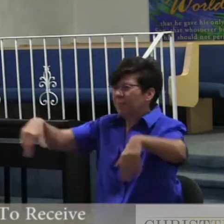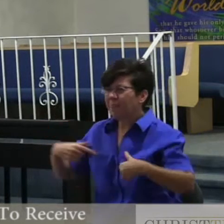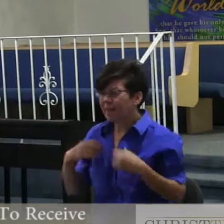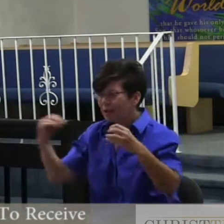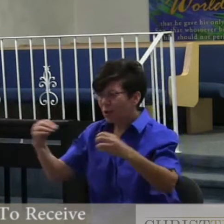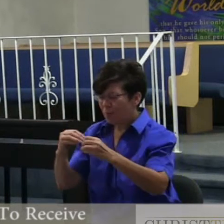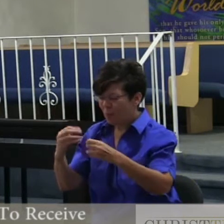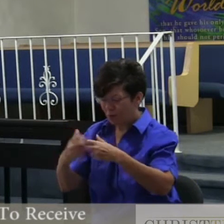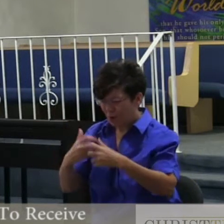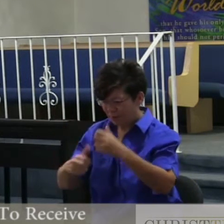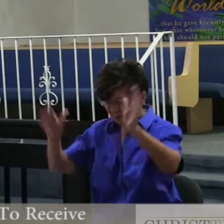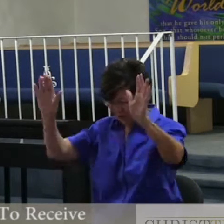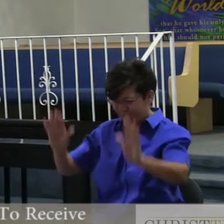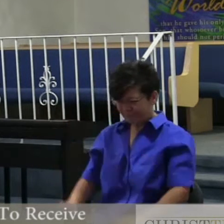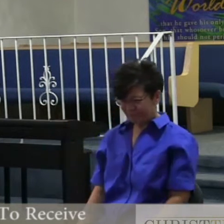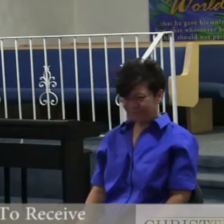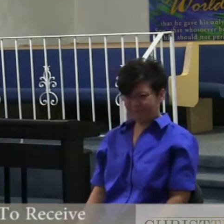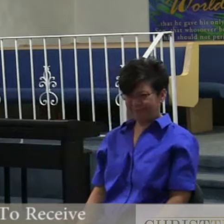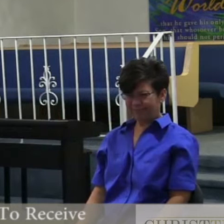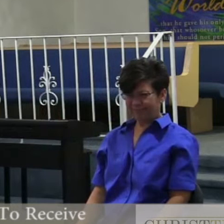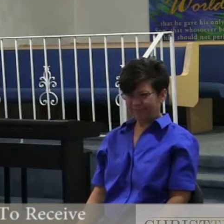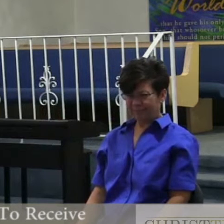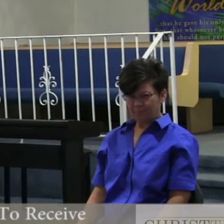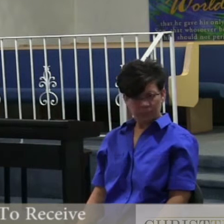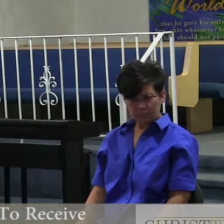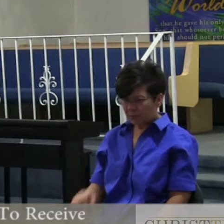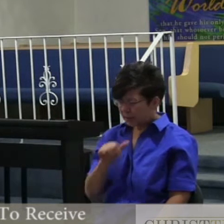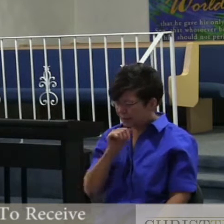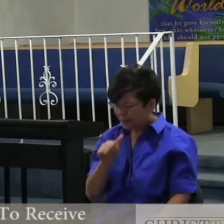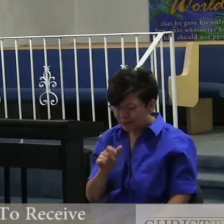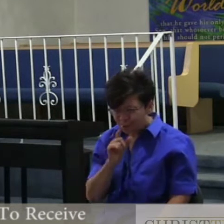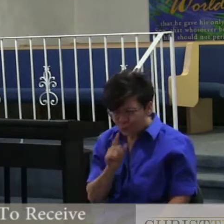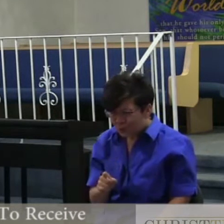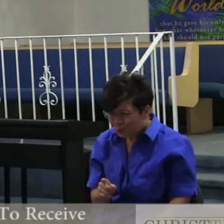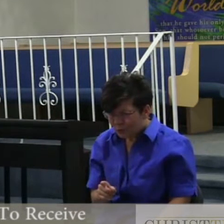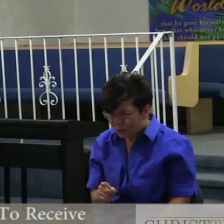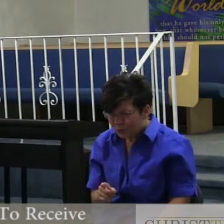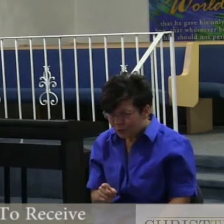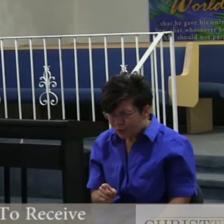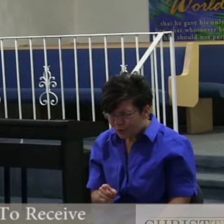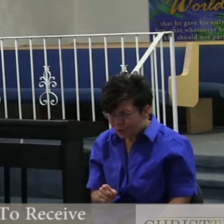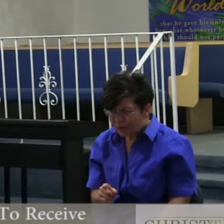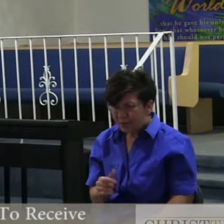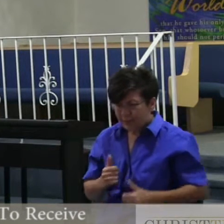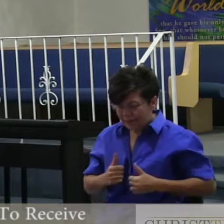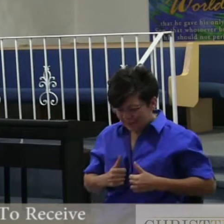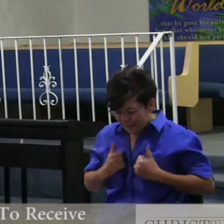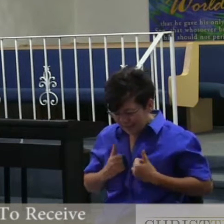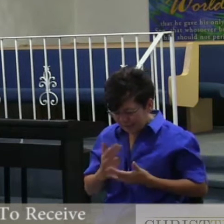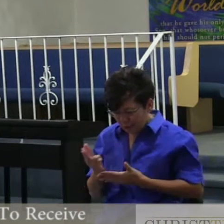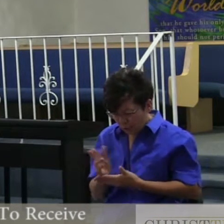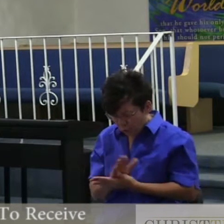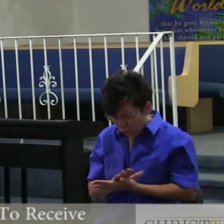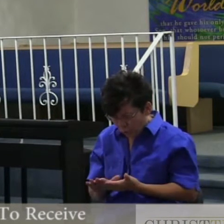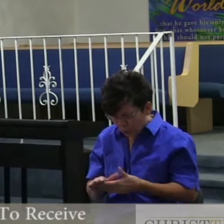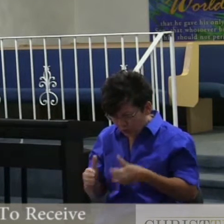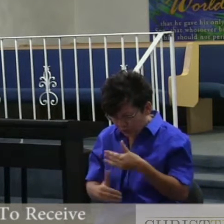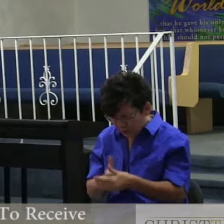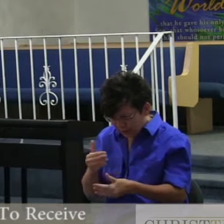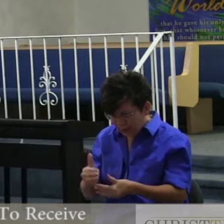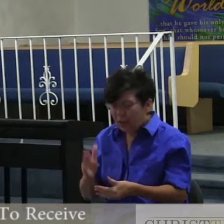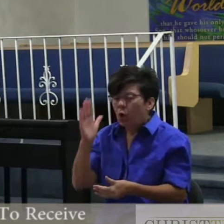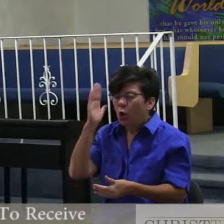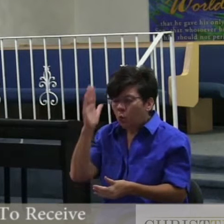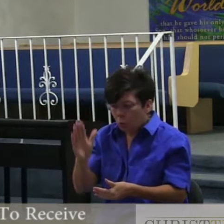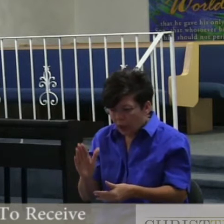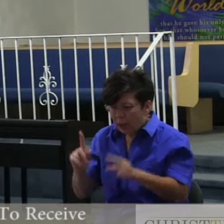more problems anymore. That is not true. To live holy, we are going to be